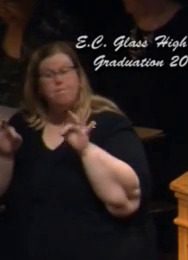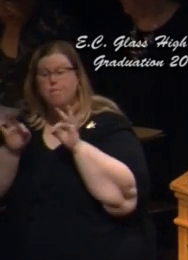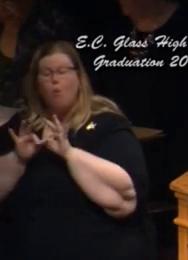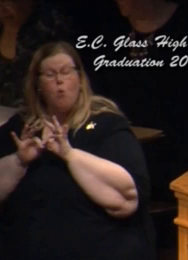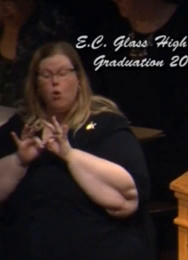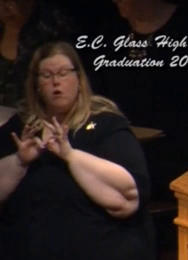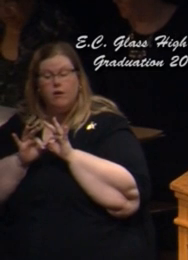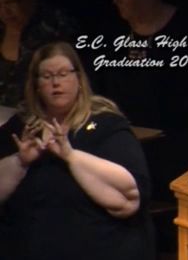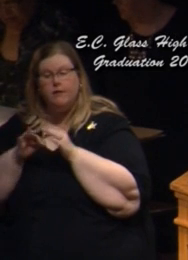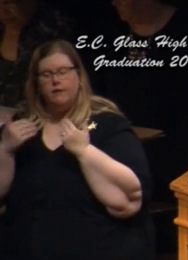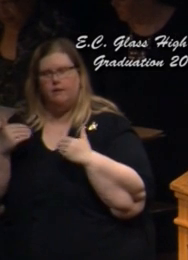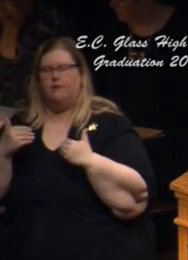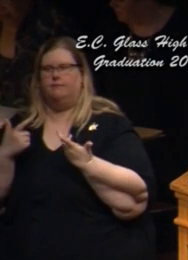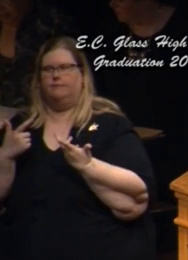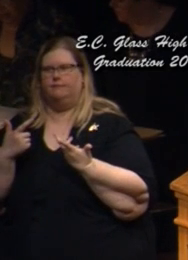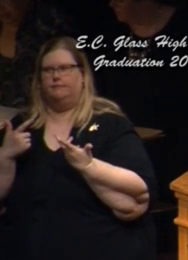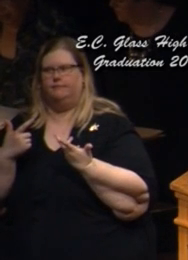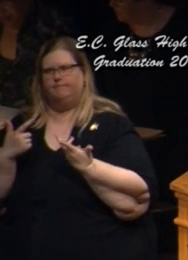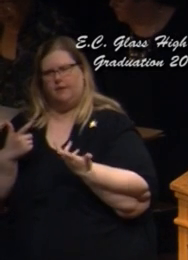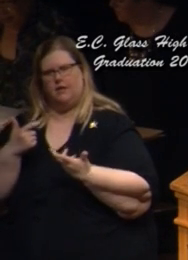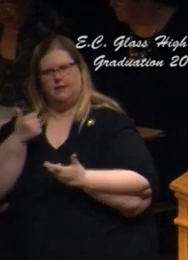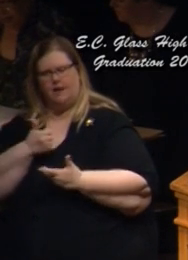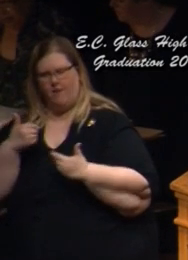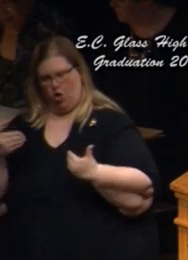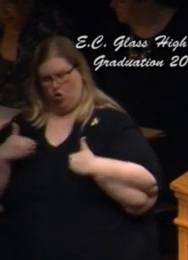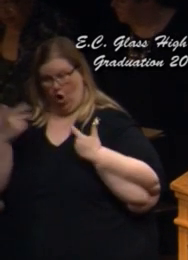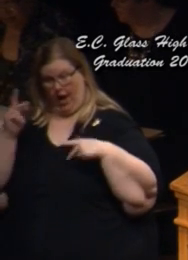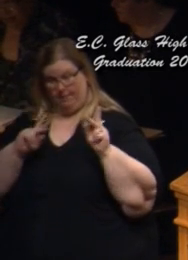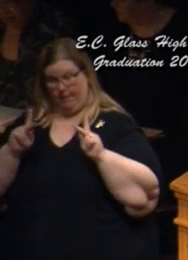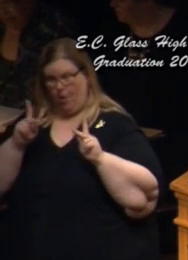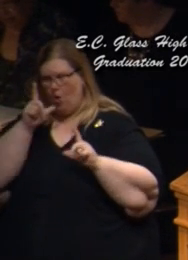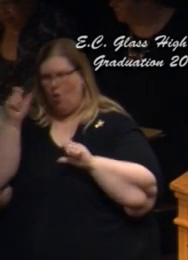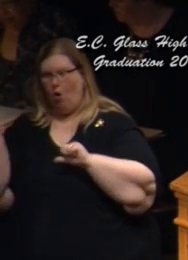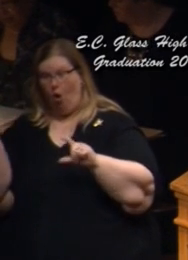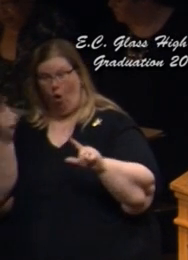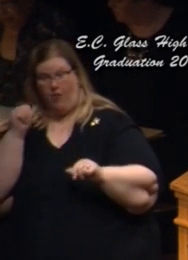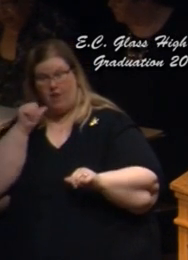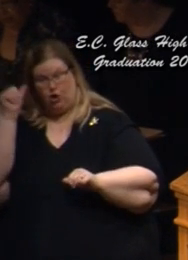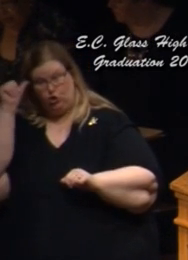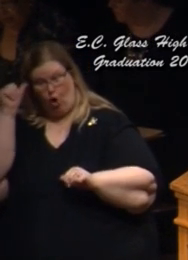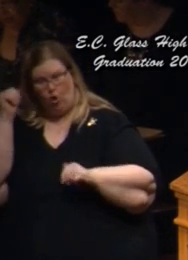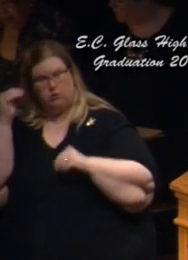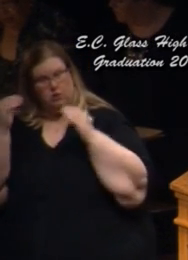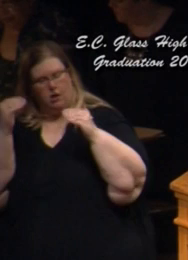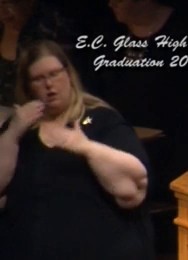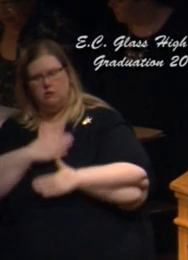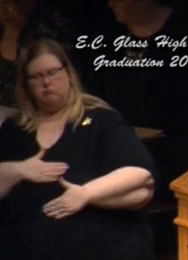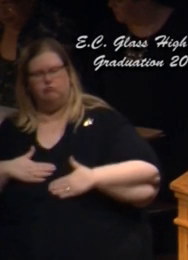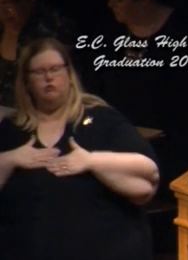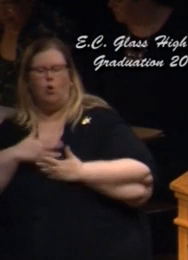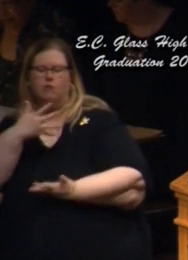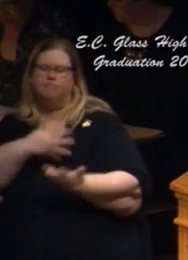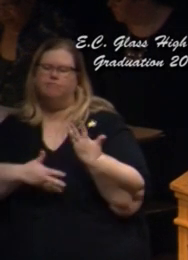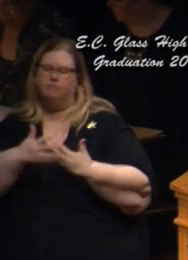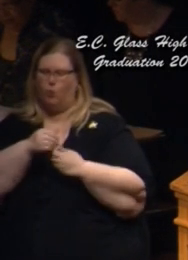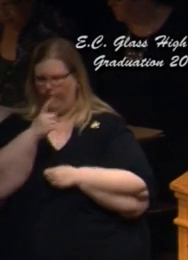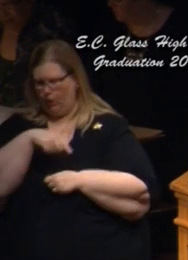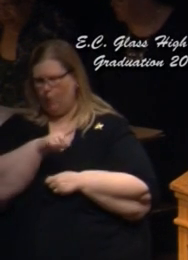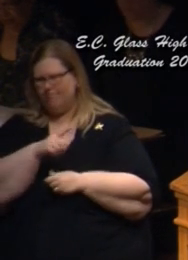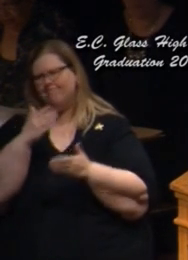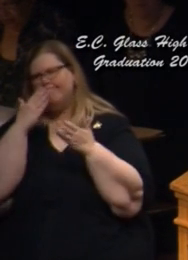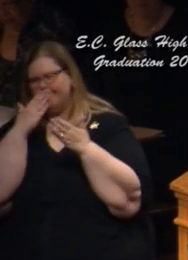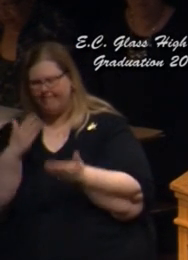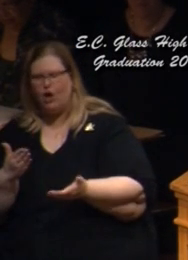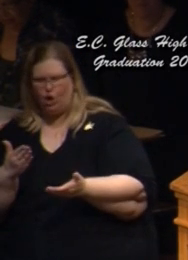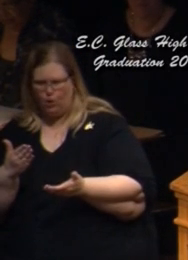importantly, at being young people that all of us adults have enjoyed being around. Thank